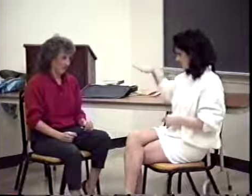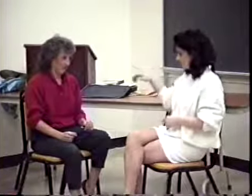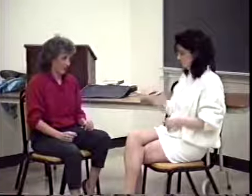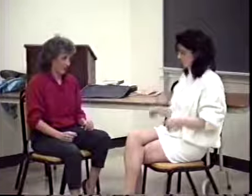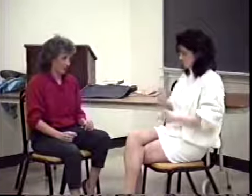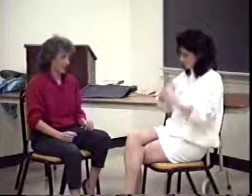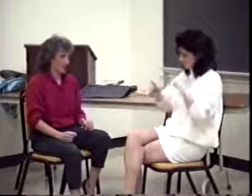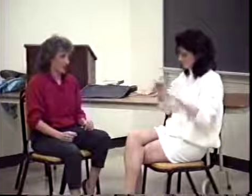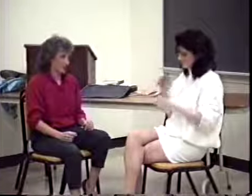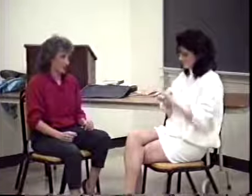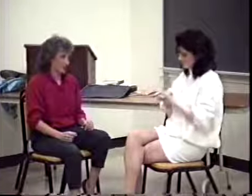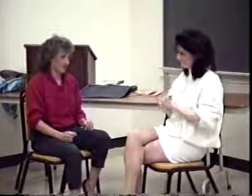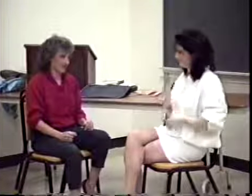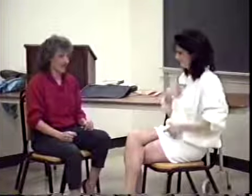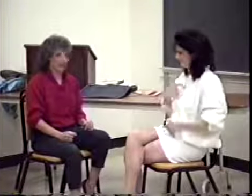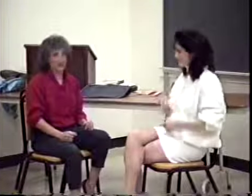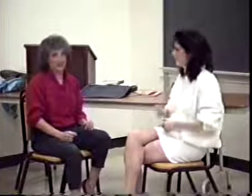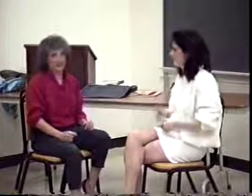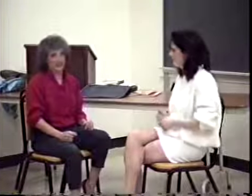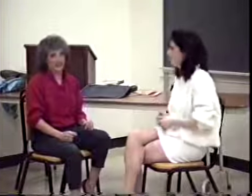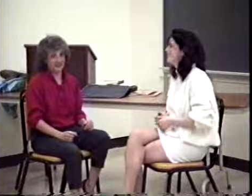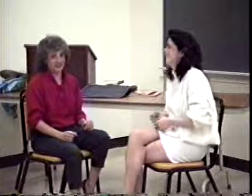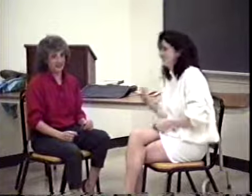and my son's gonna kill her if she doesn't.